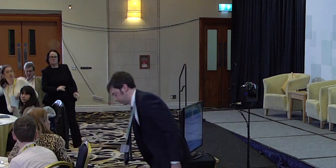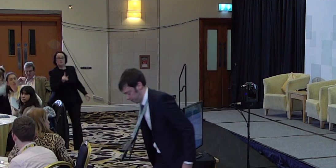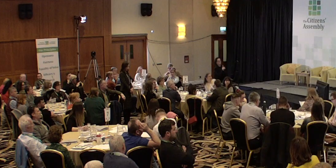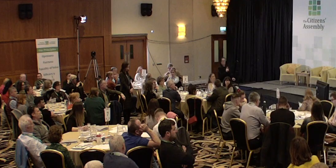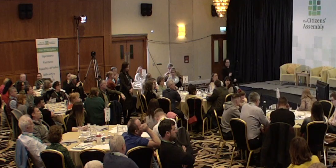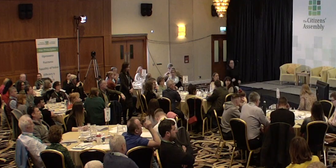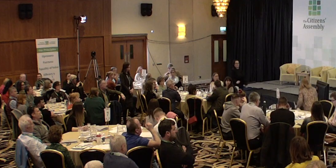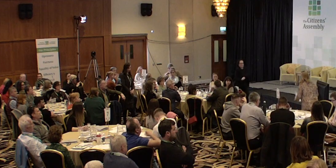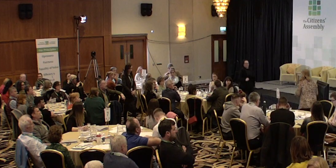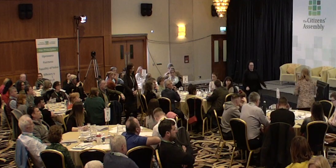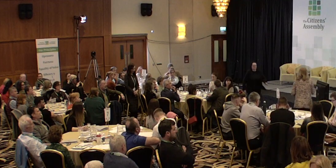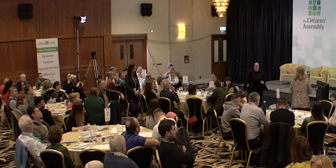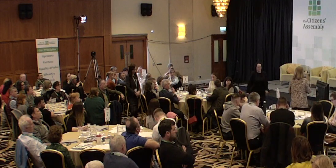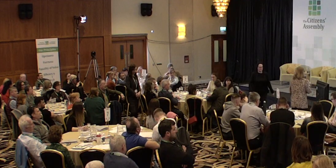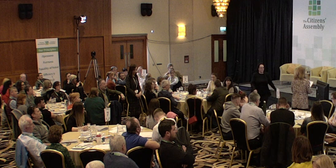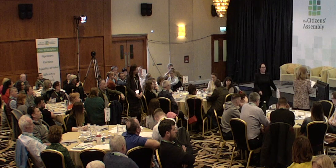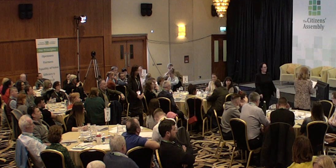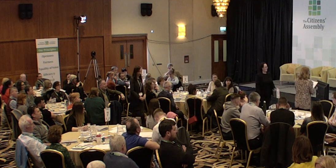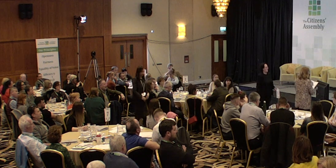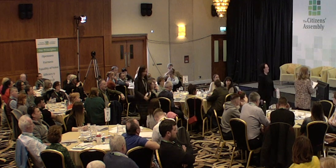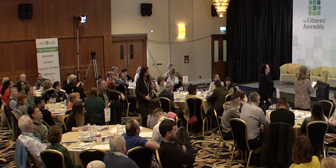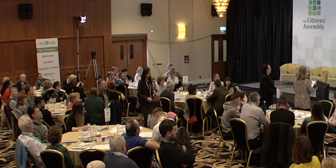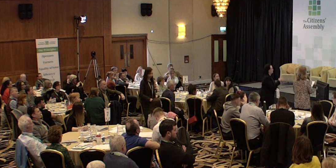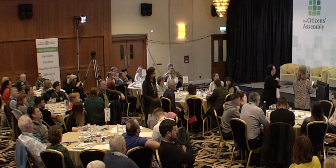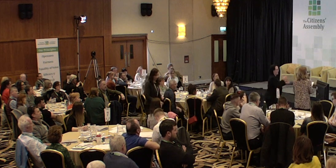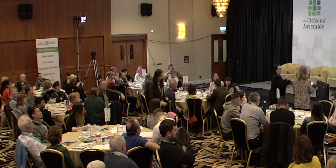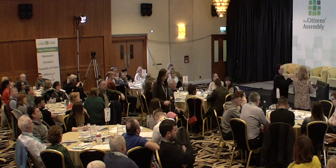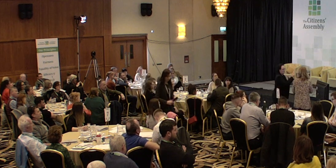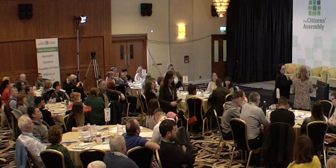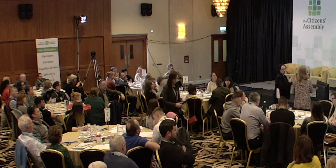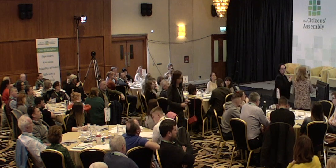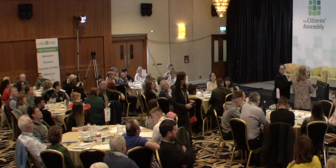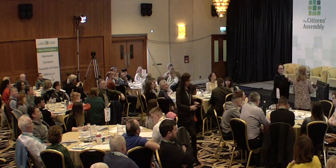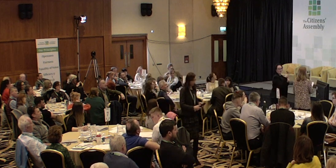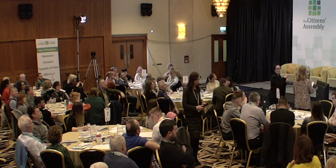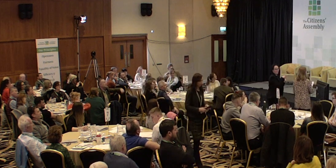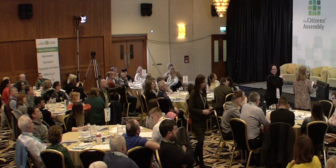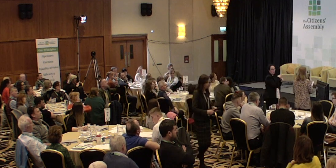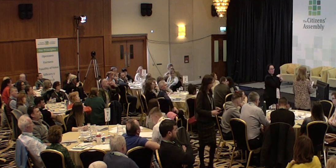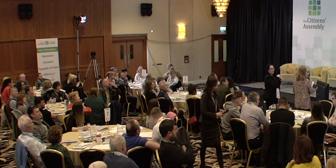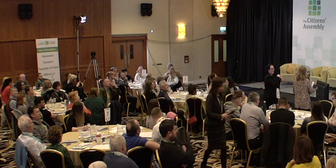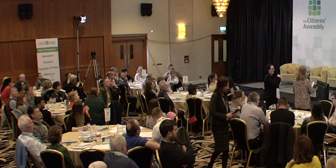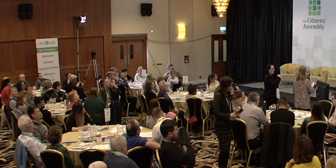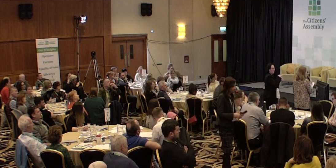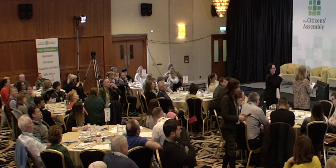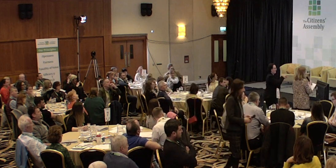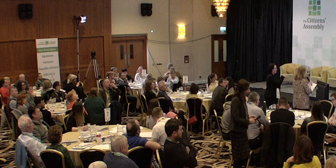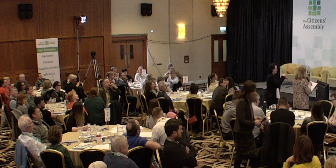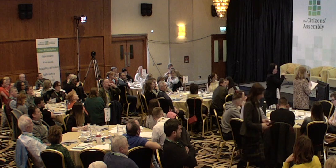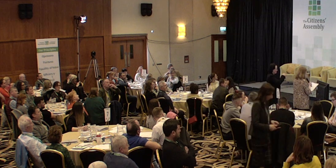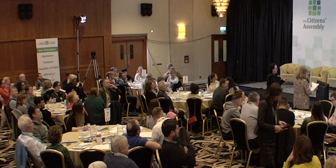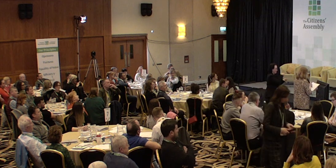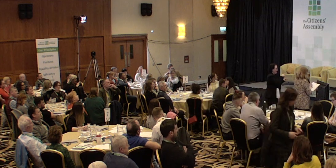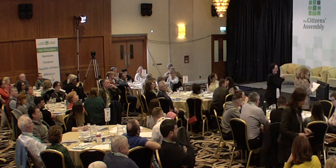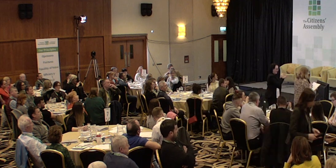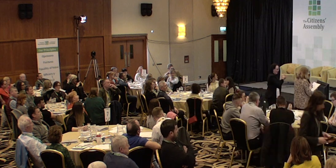Thank you. Good afternoon. The citizens at this table felt that there is still gender equality in Ireland